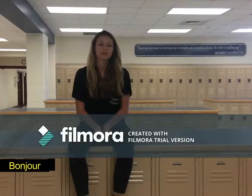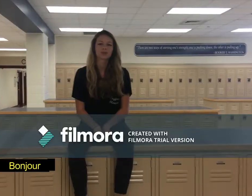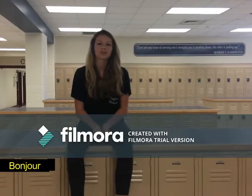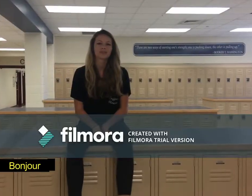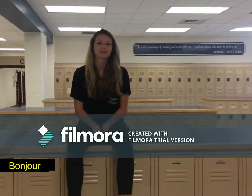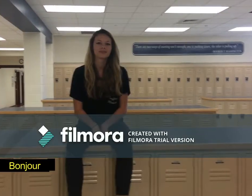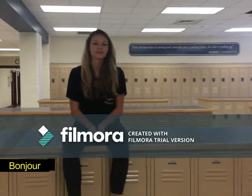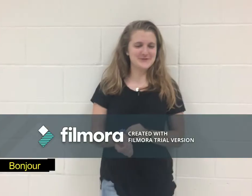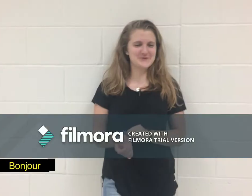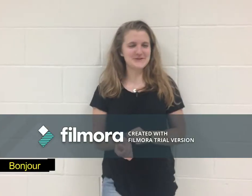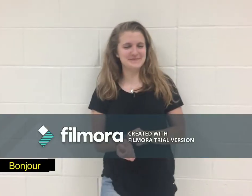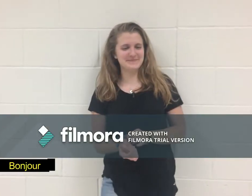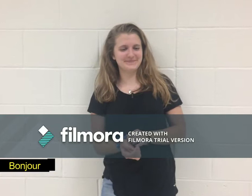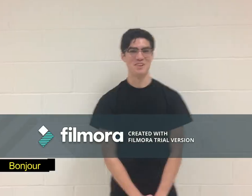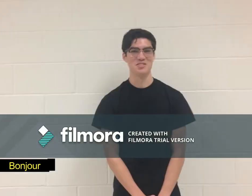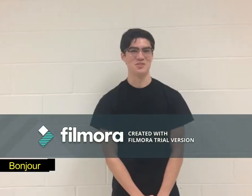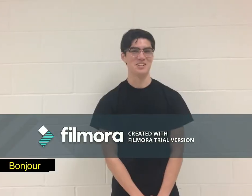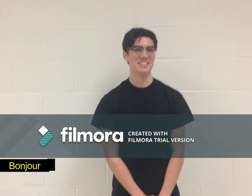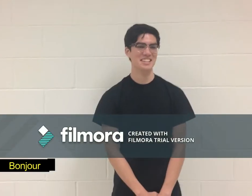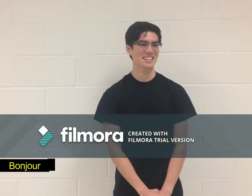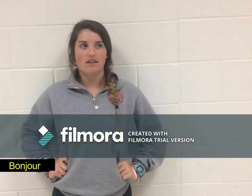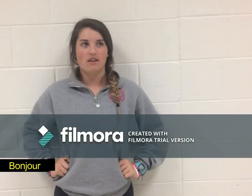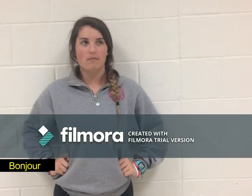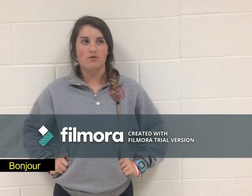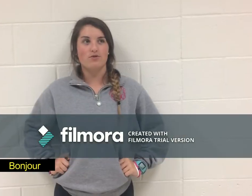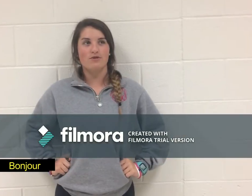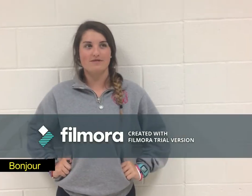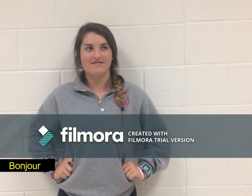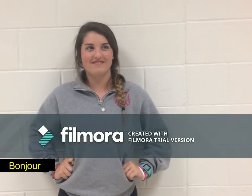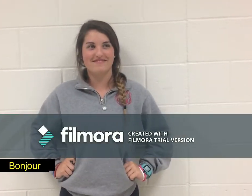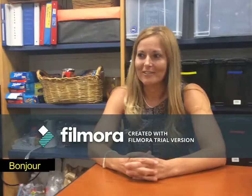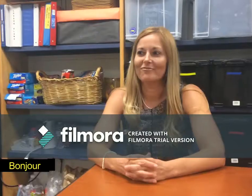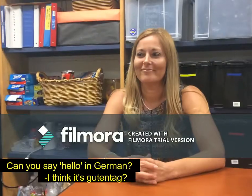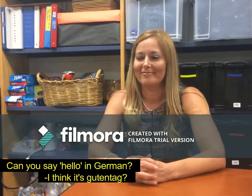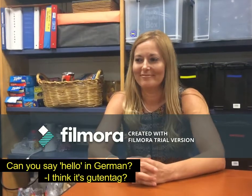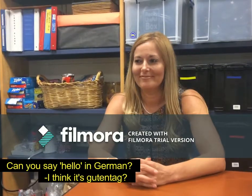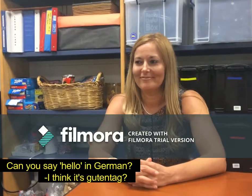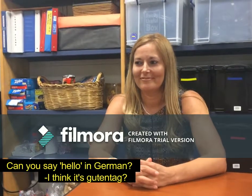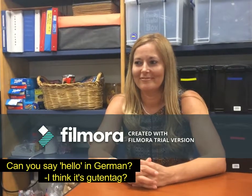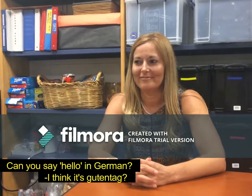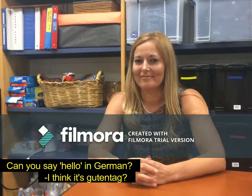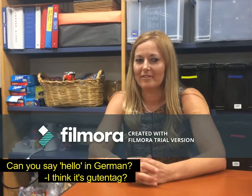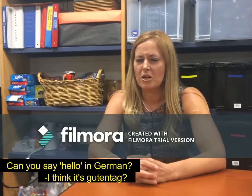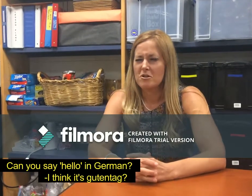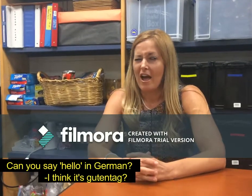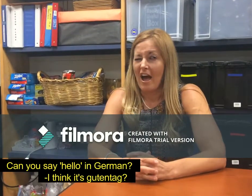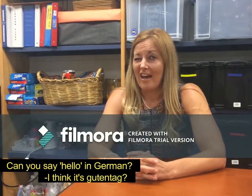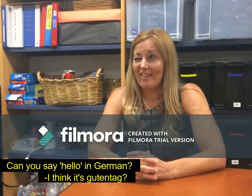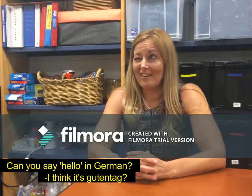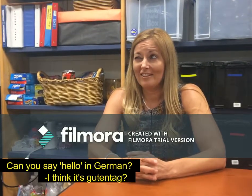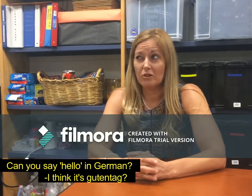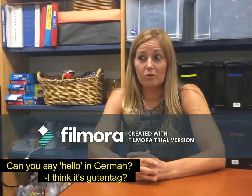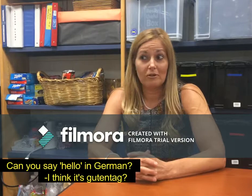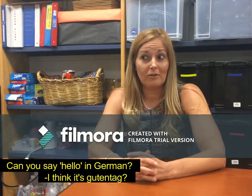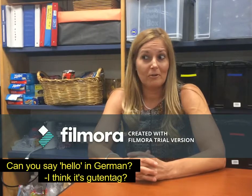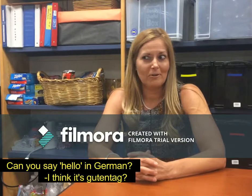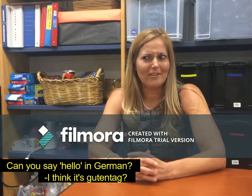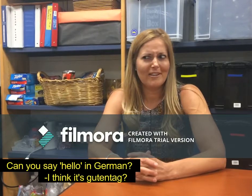Bonjour. Bonjour. Bonjour. Bonjour. Can you say hello in German? I think it's Guten